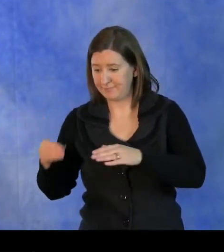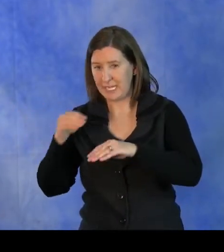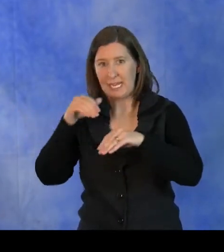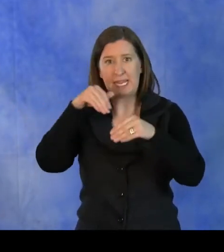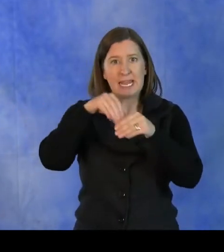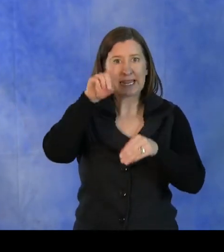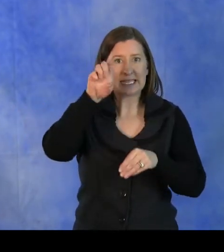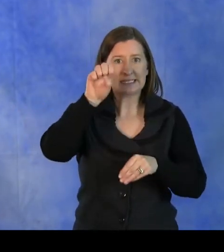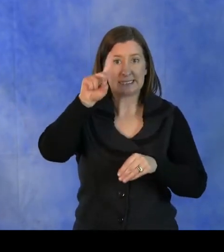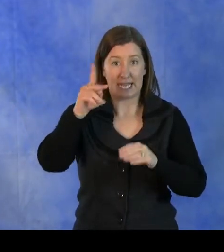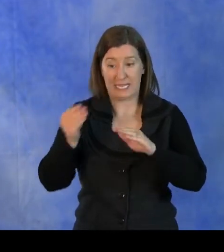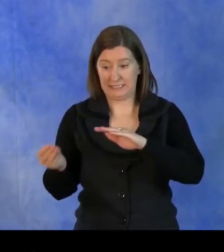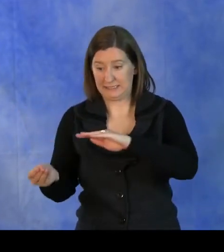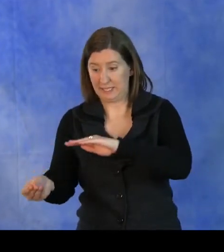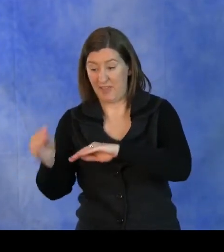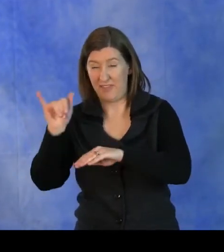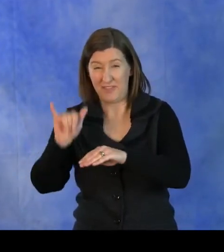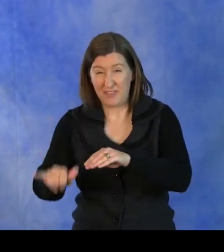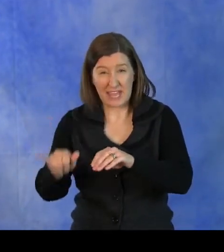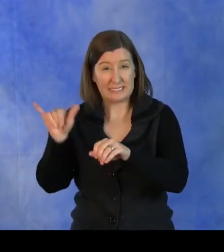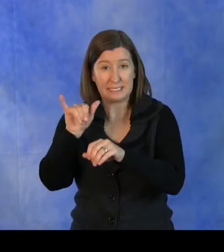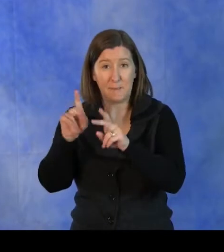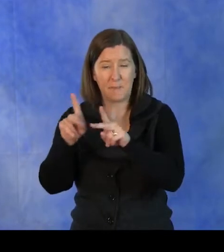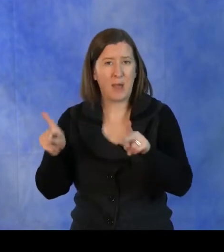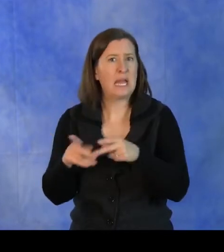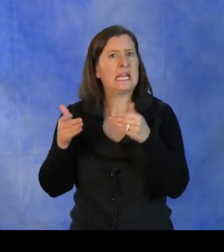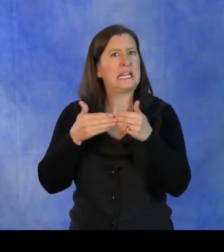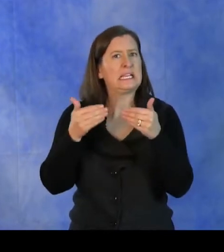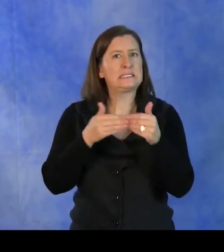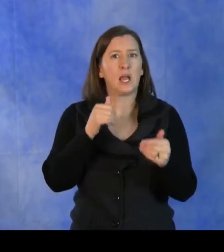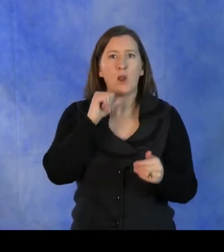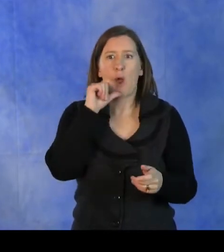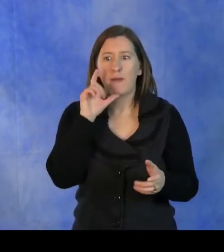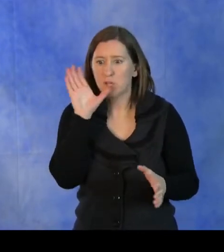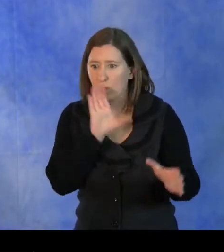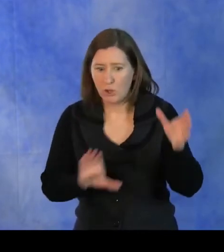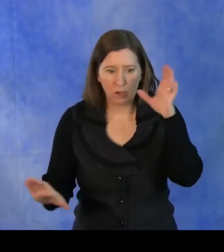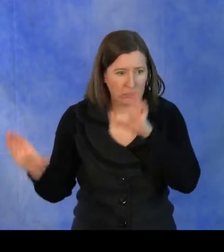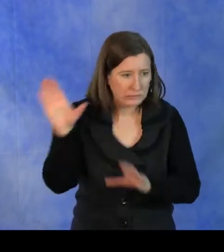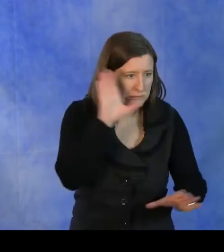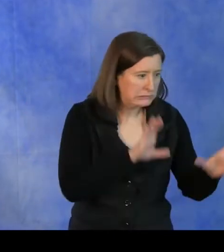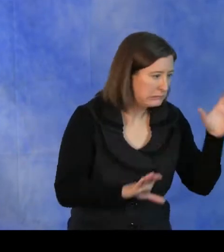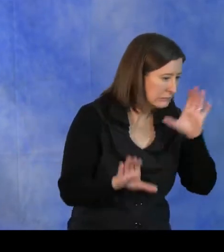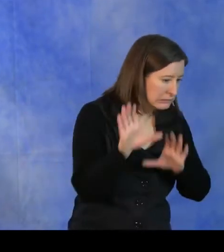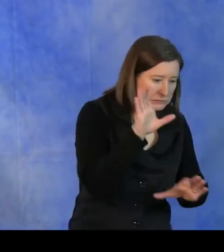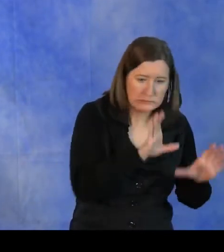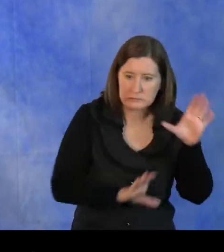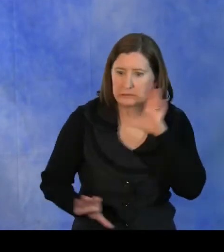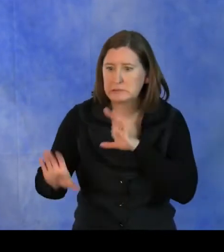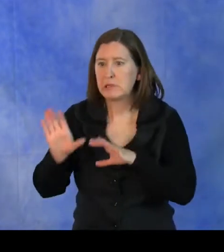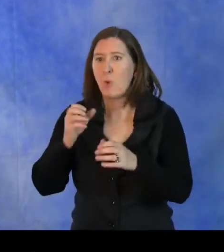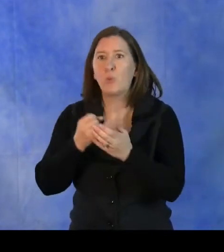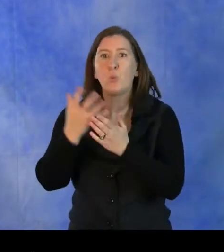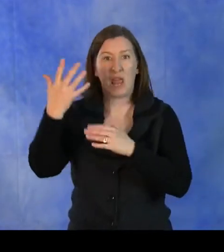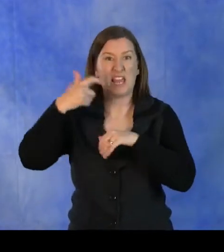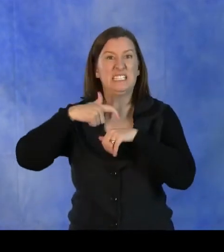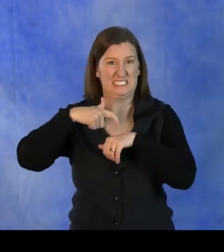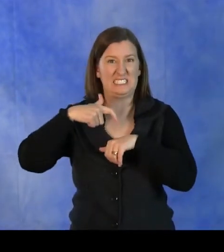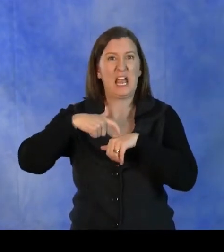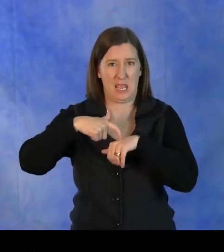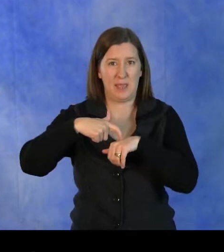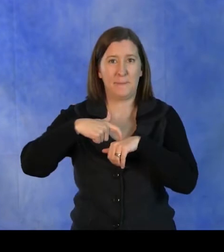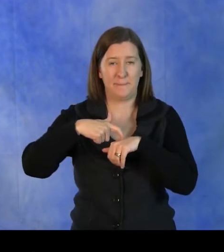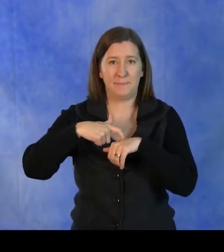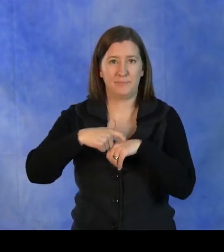Like if you always have your pens in the desk in that specific spot, then they won't have to go looking around for